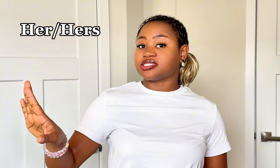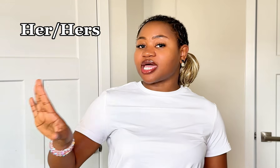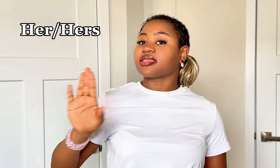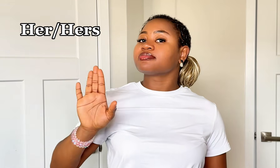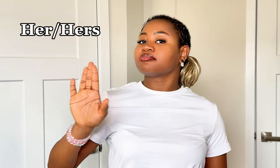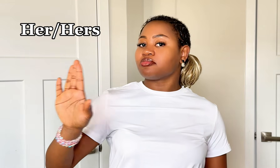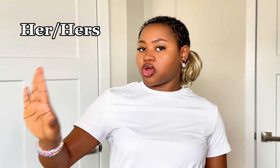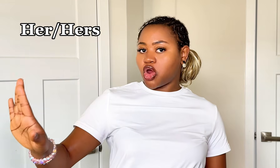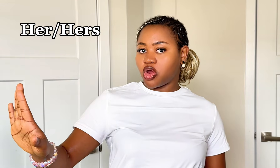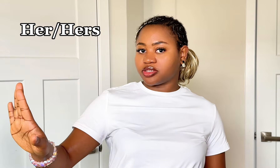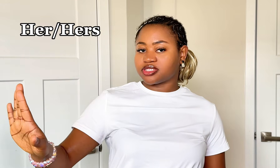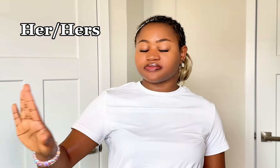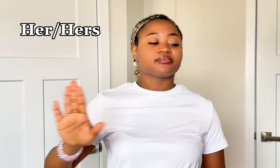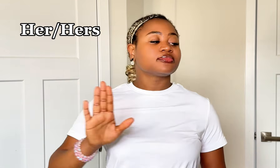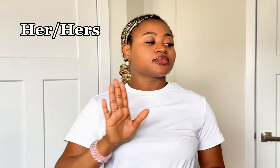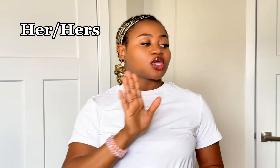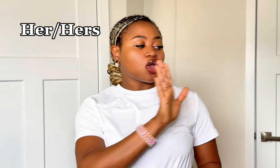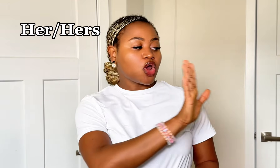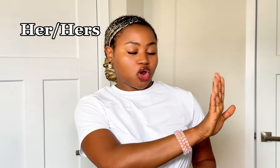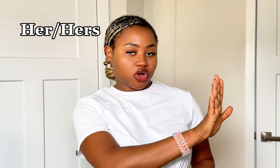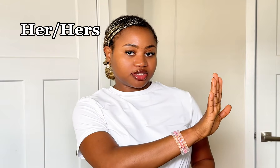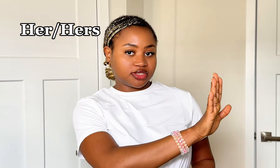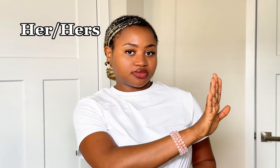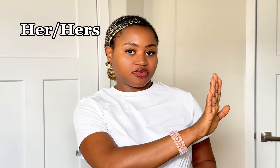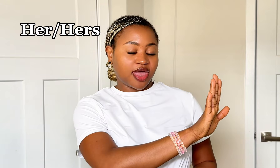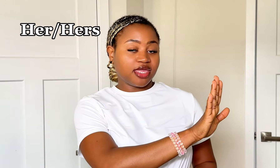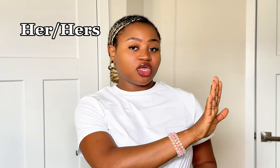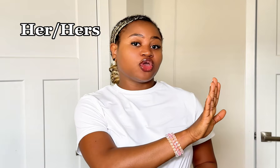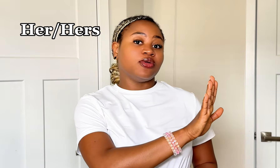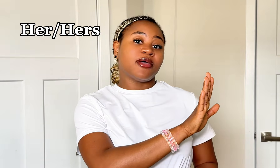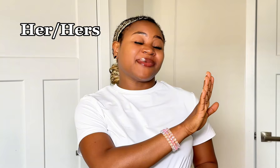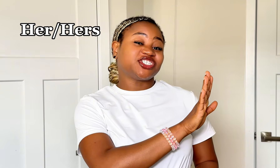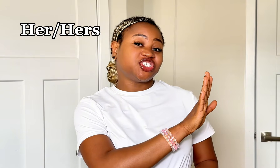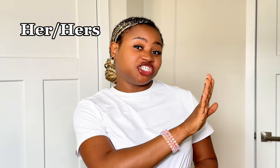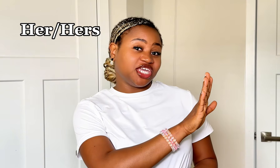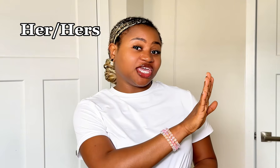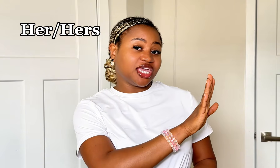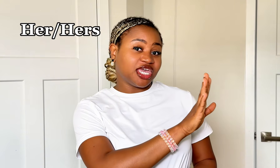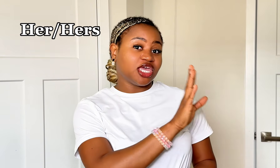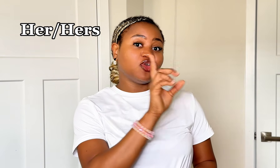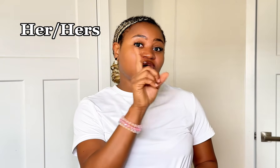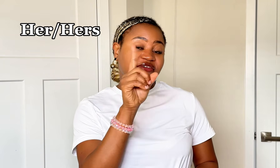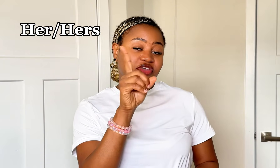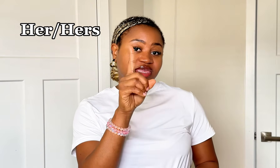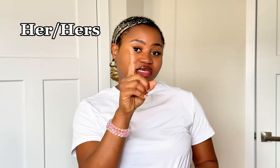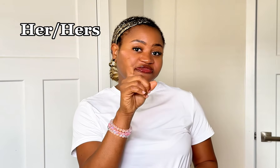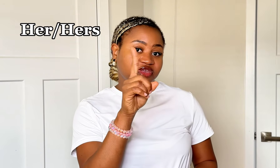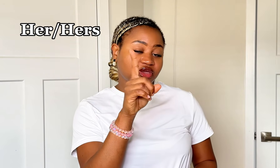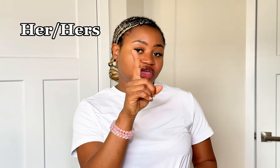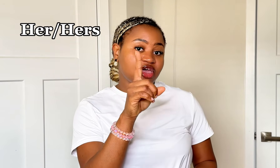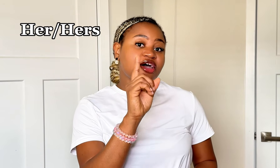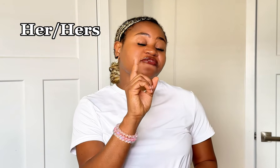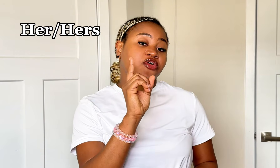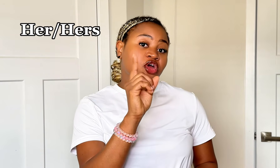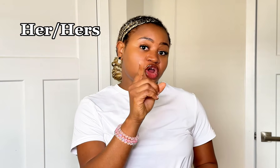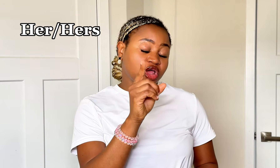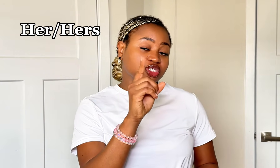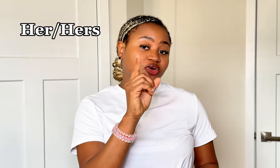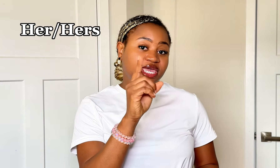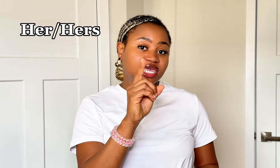side. Hers. Hers, right? Remember she, he, you have your index finger. For hers or his,